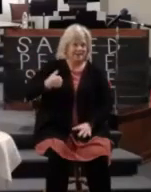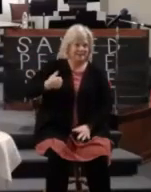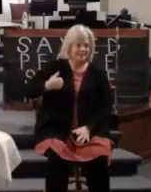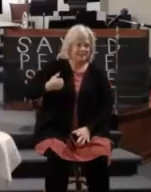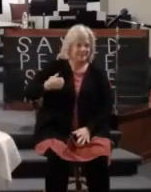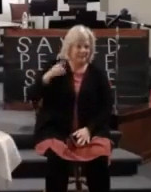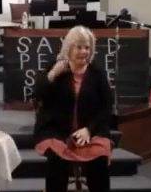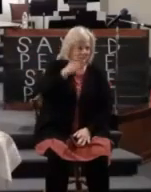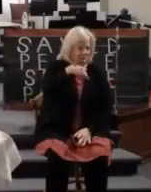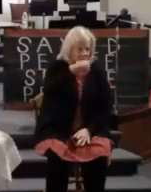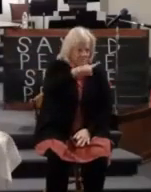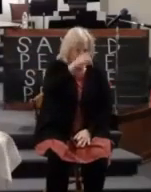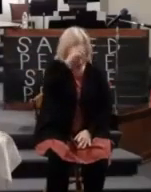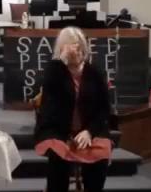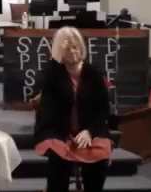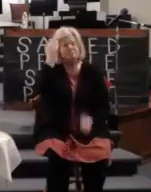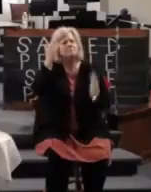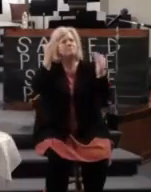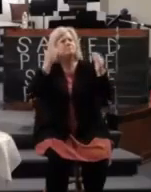Verse